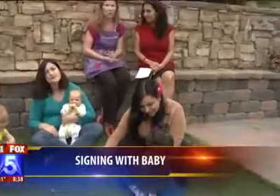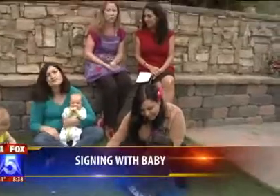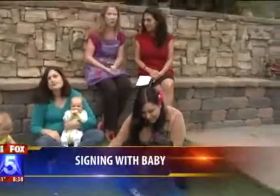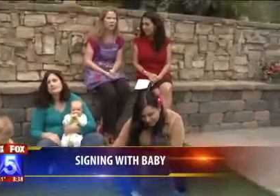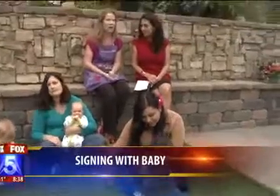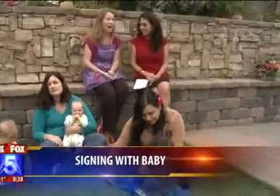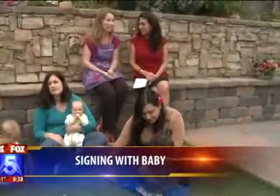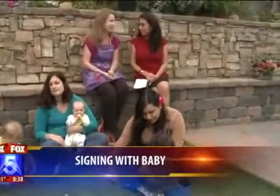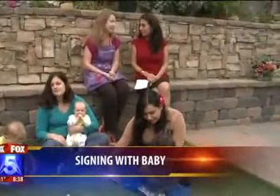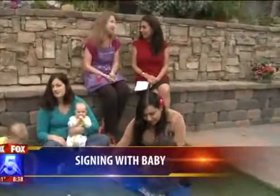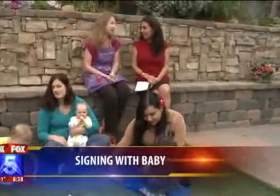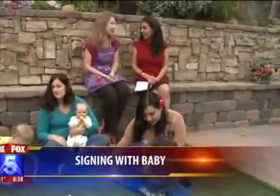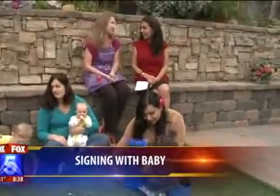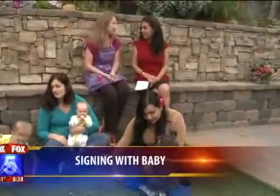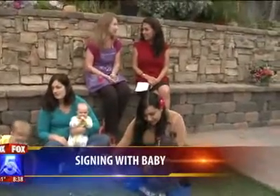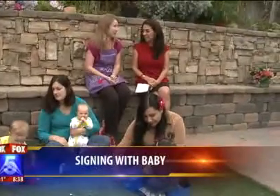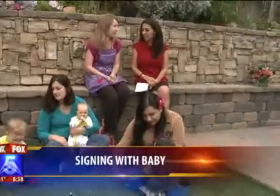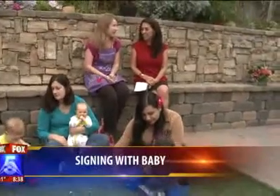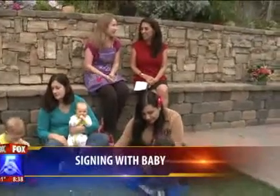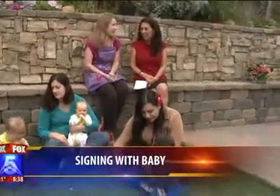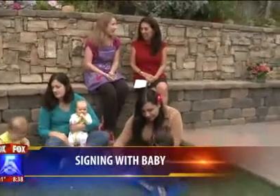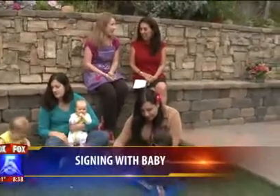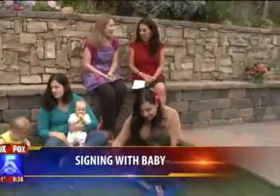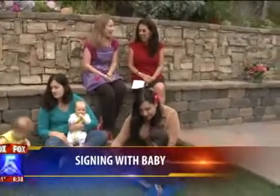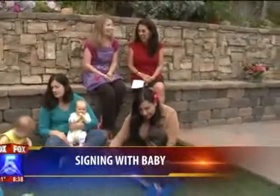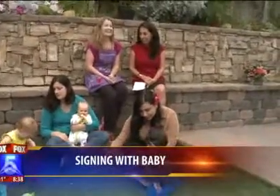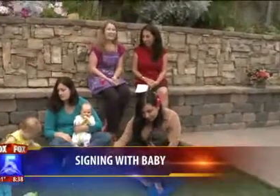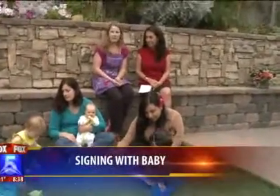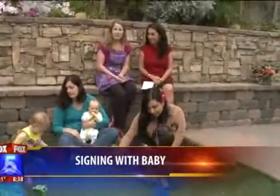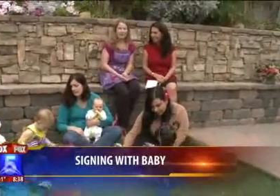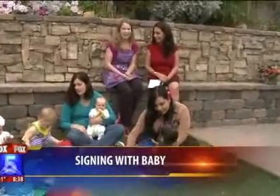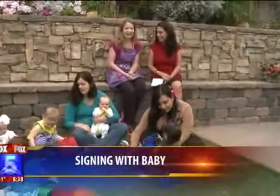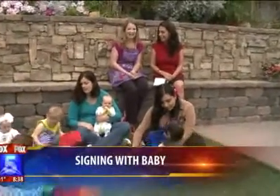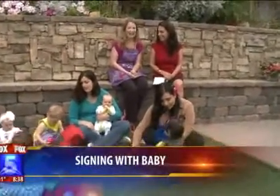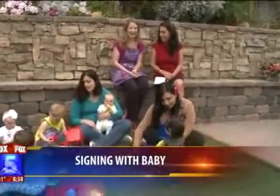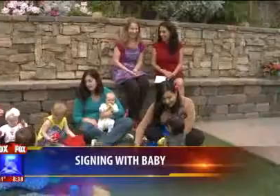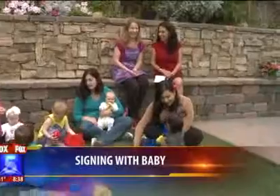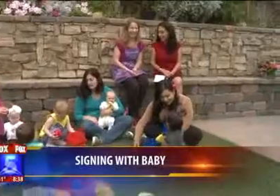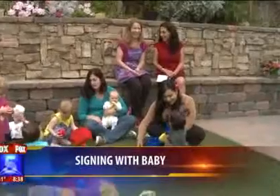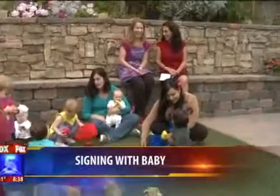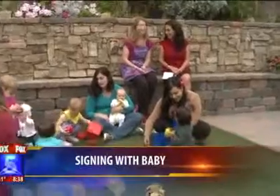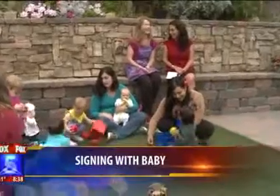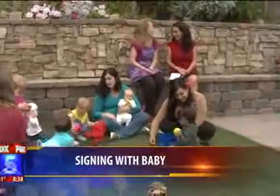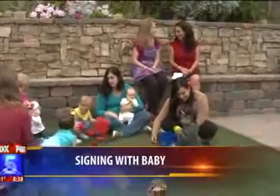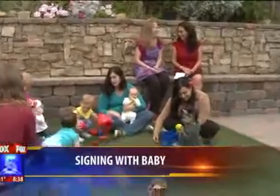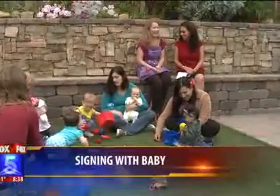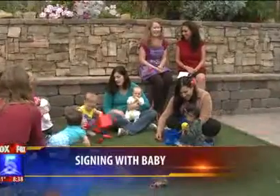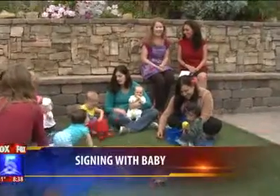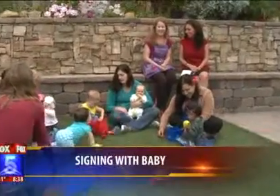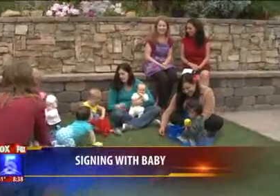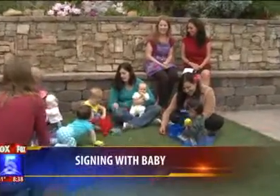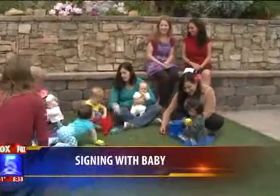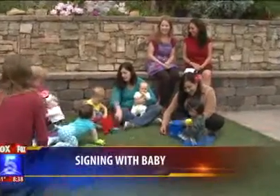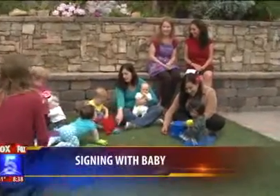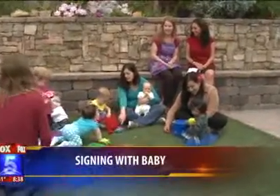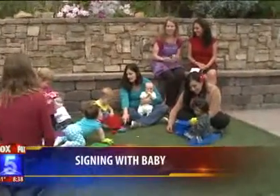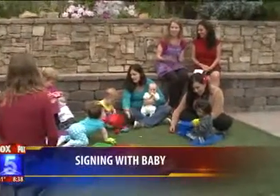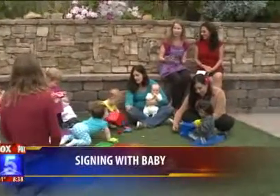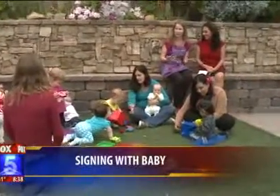verbal capacity to tell you. And that's when they go, and you need to decode that, or what that means. Exactly. So baby sign language is truly